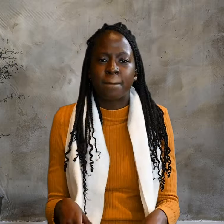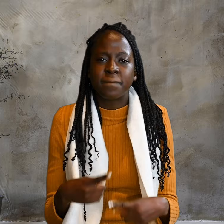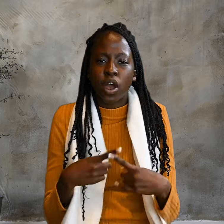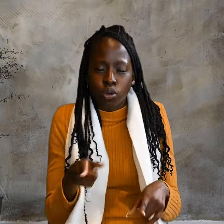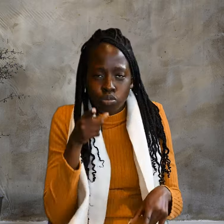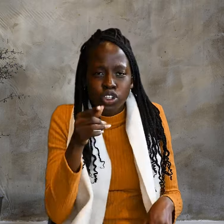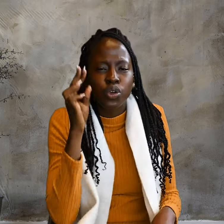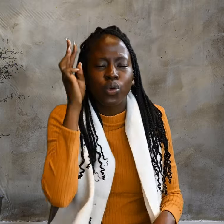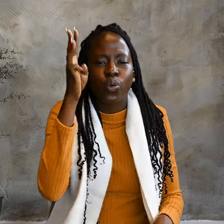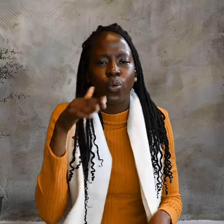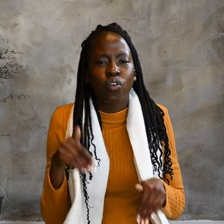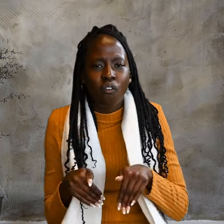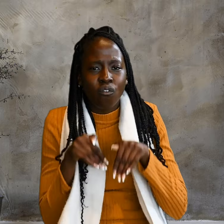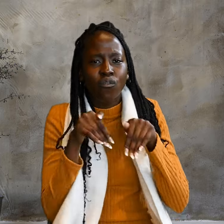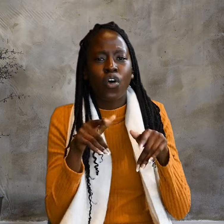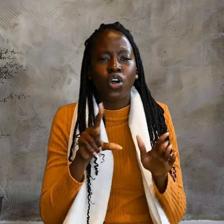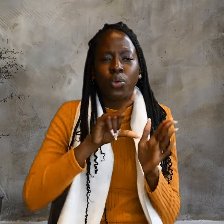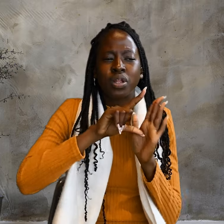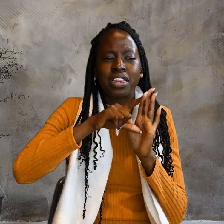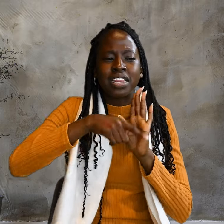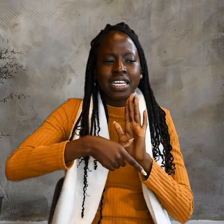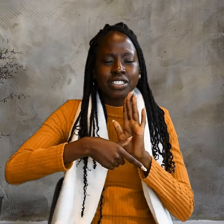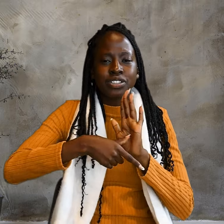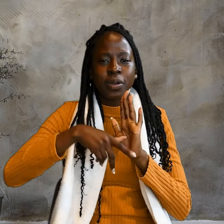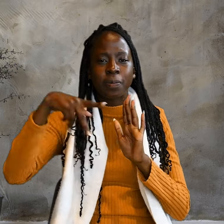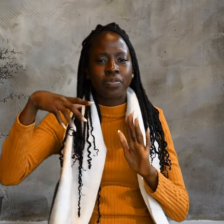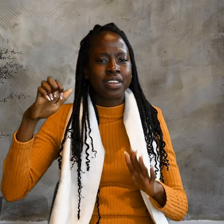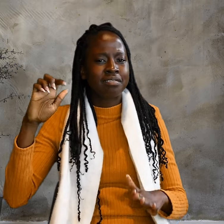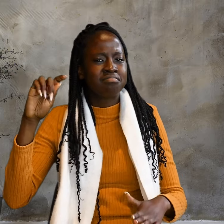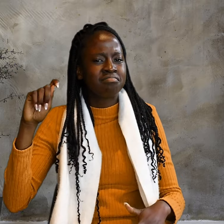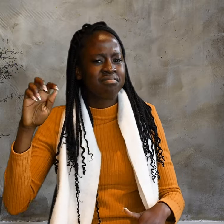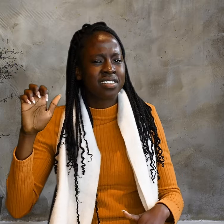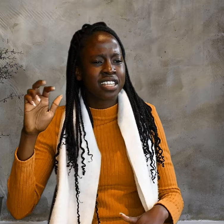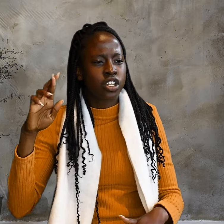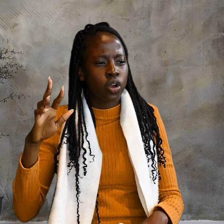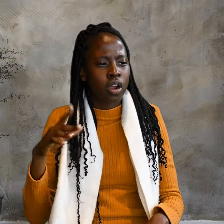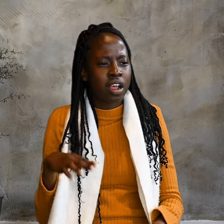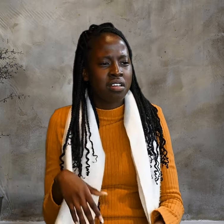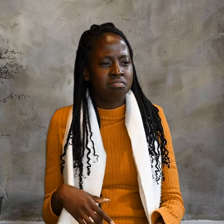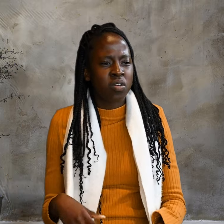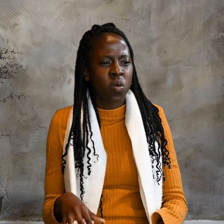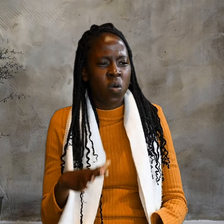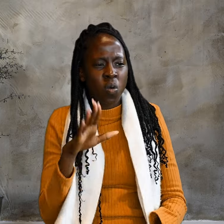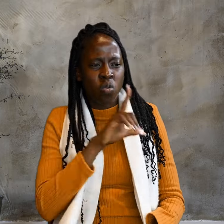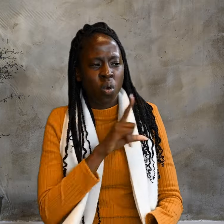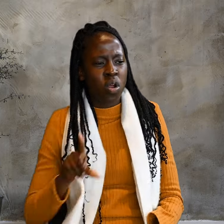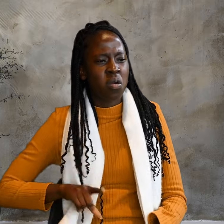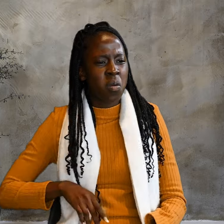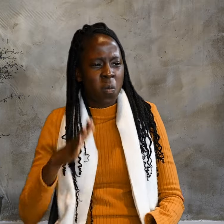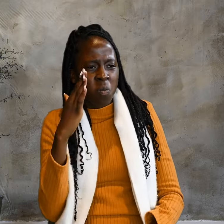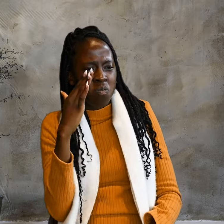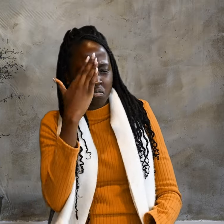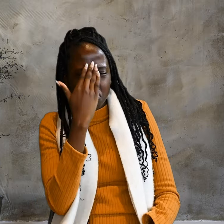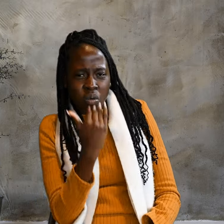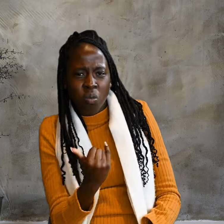you will follow later." Peter asked, "Lord, why can't I follow you